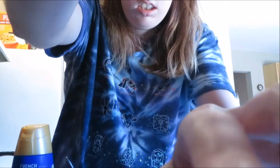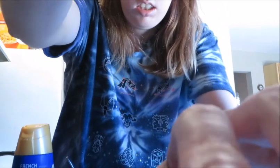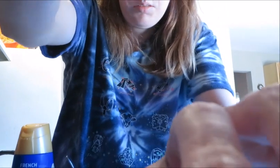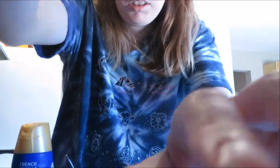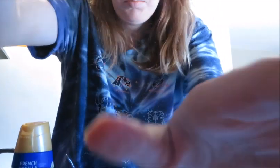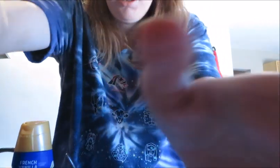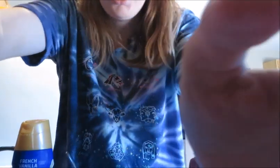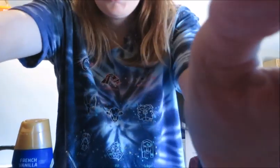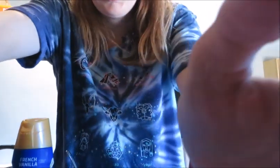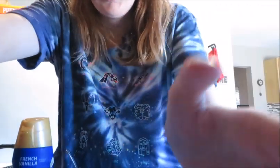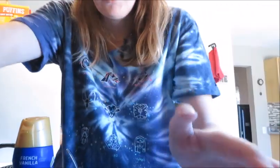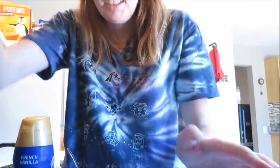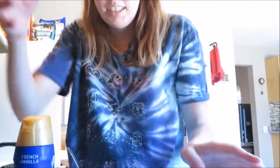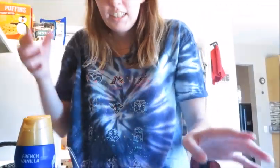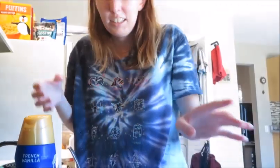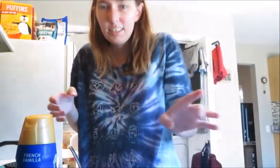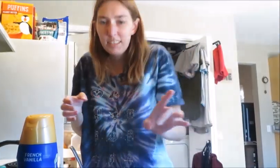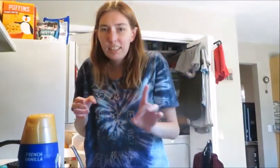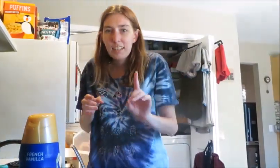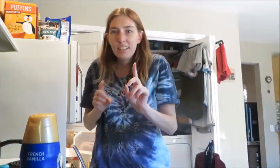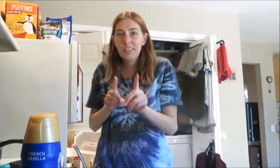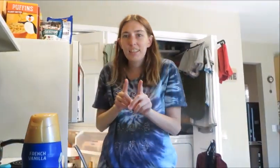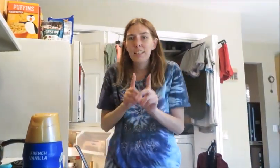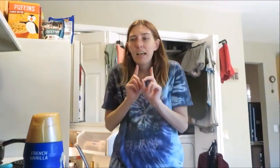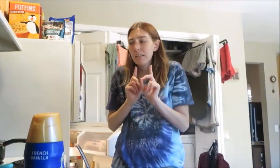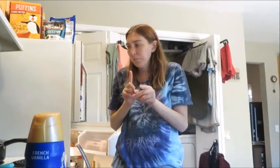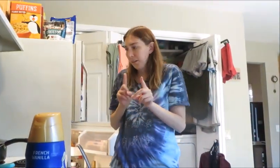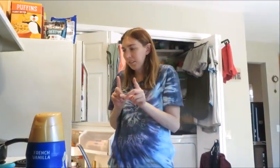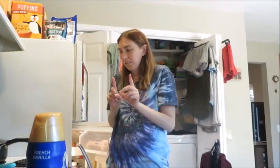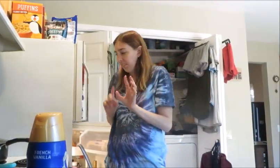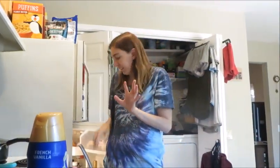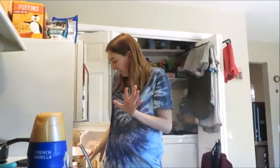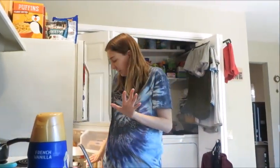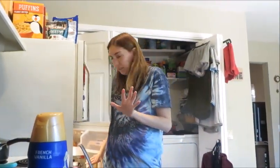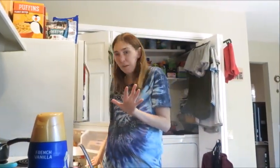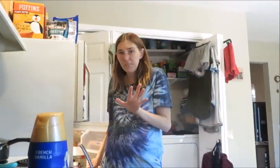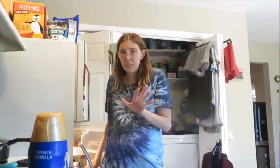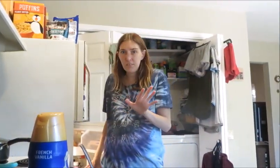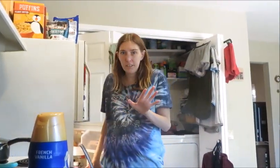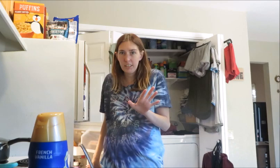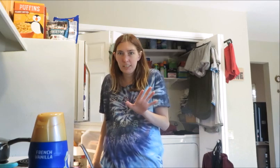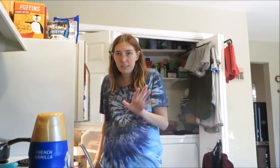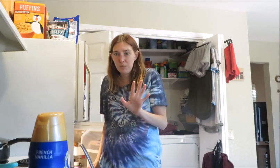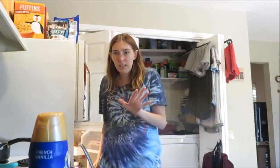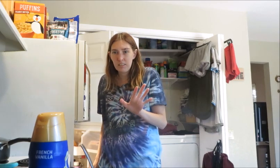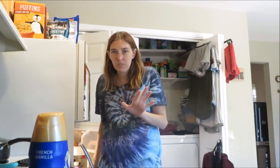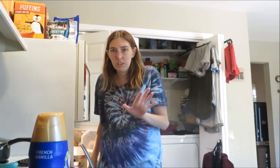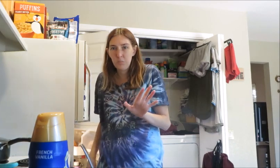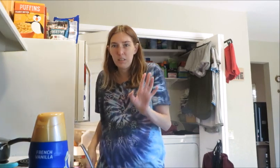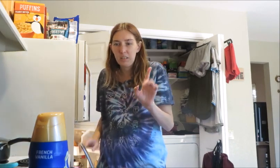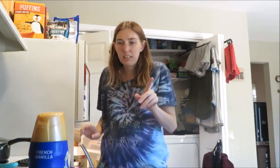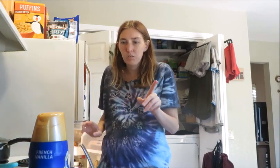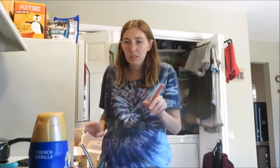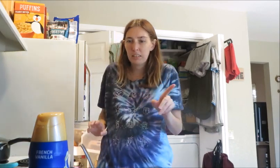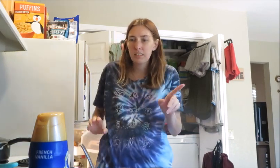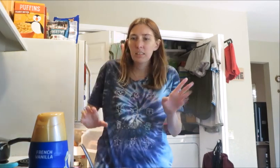I'm gonna apologize in advance. I'm gonna apologize in advance if this is a pet peeve for you guys, me having the fridge open, but that's only because, to